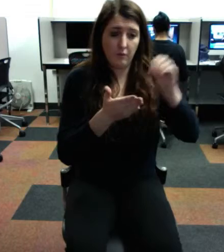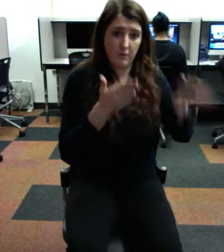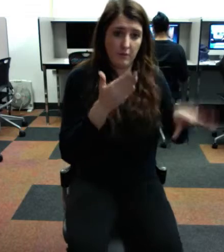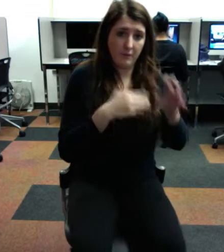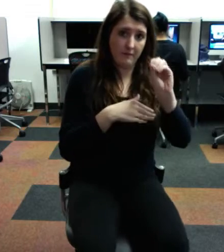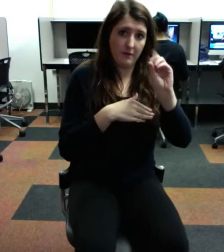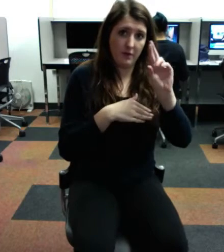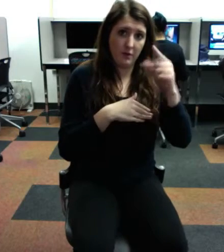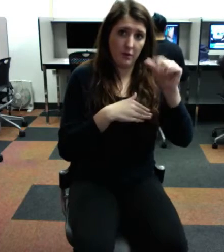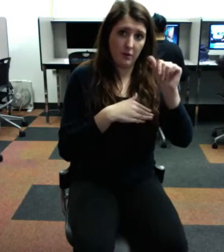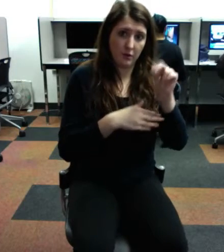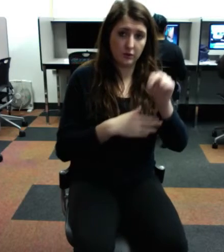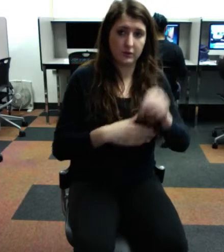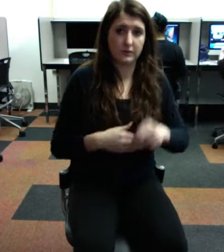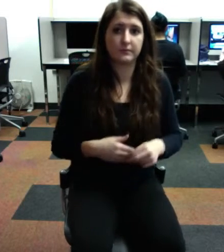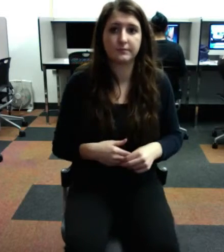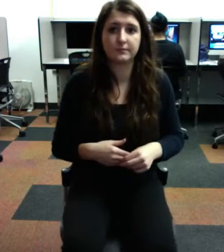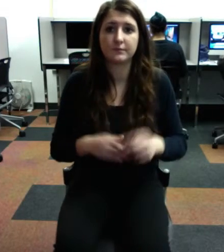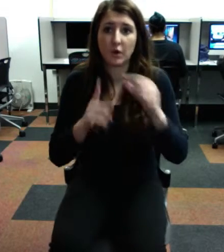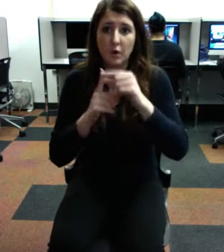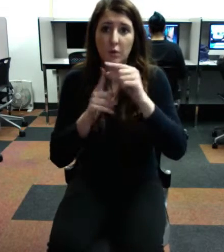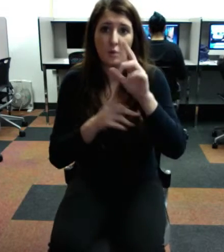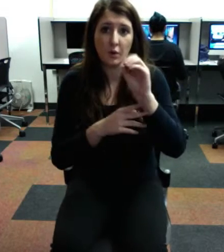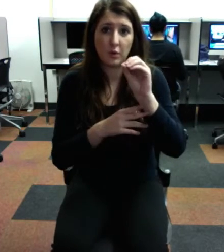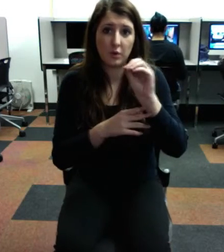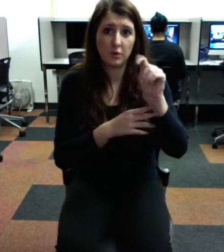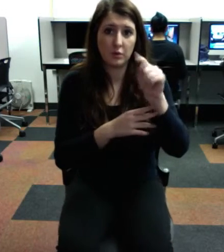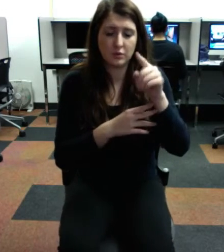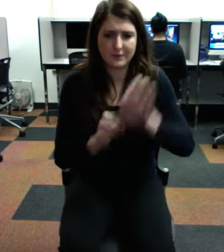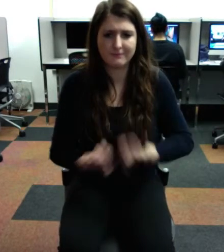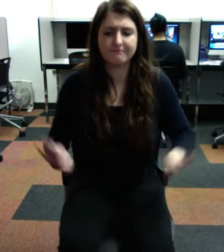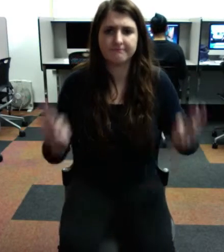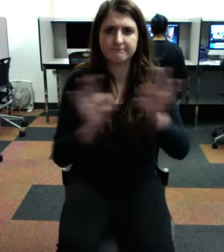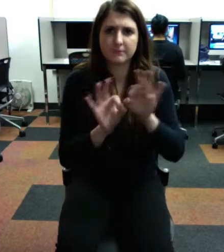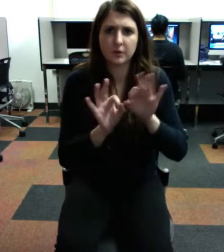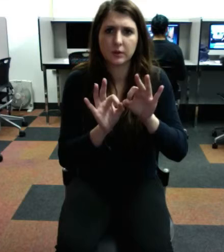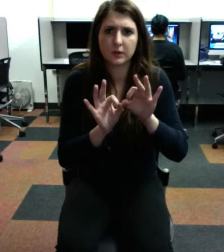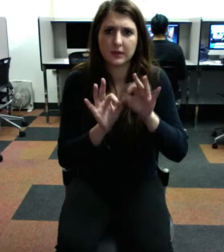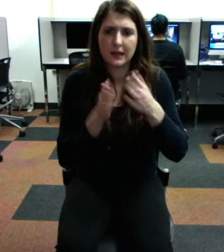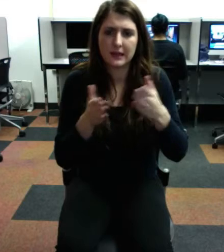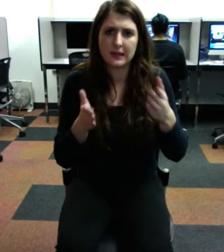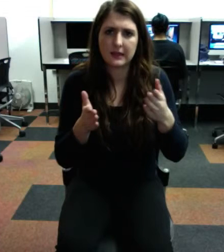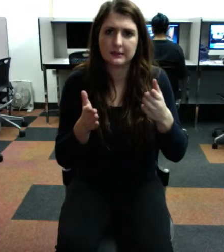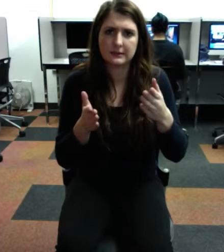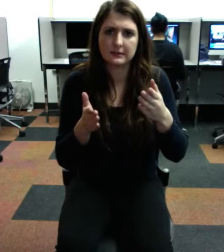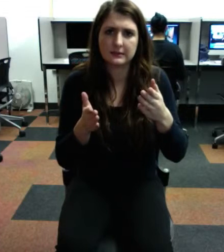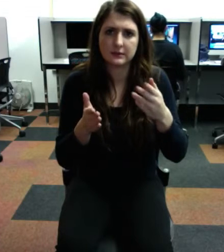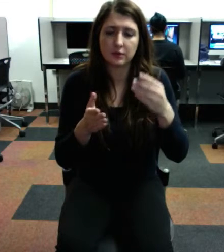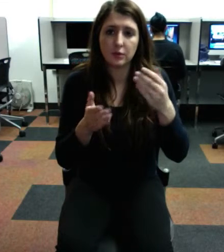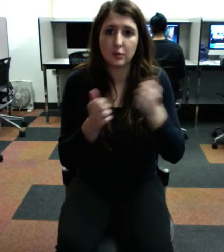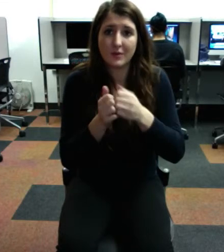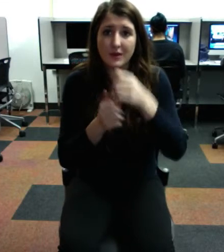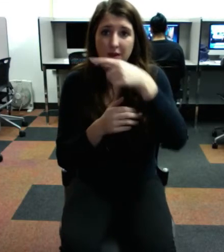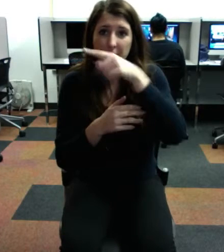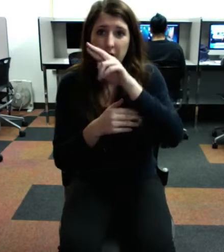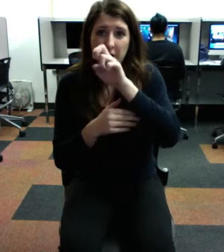And word roots are the main elements within the medical term, of which prefixes, suffixes, and connecting vowels